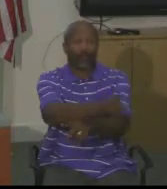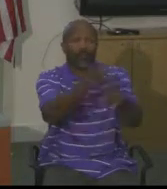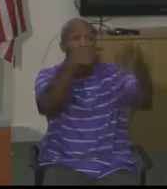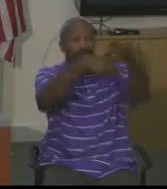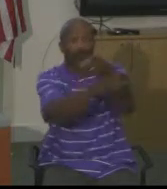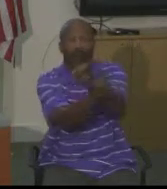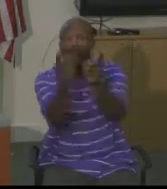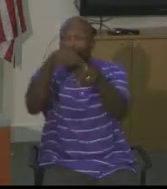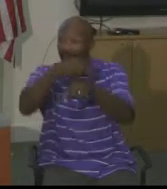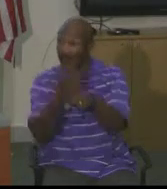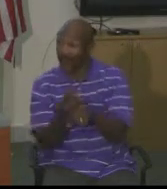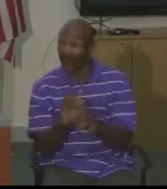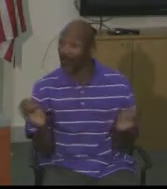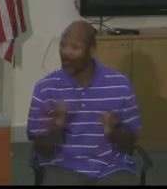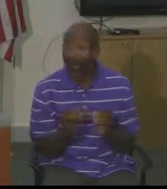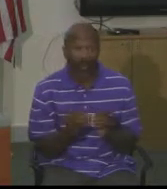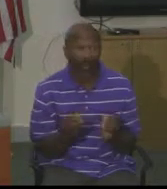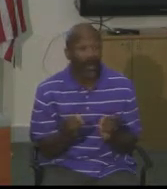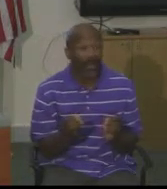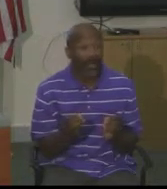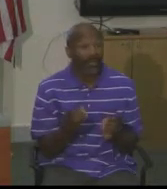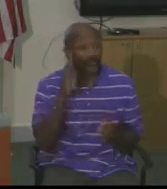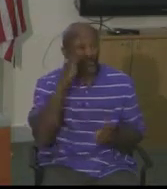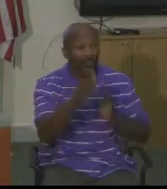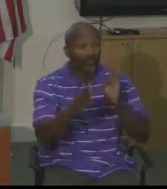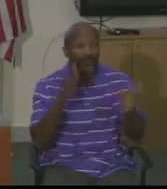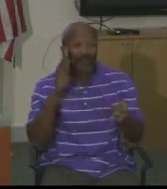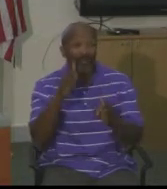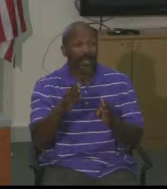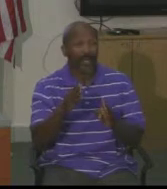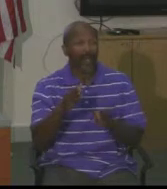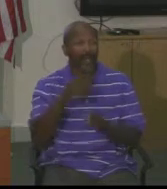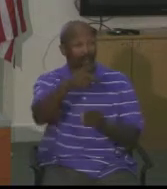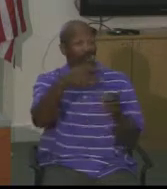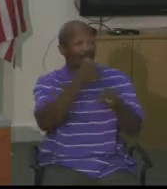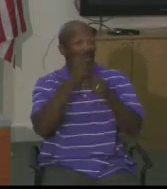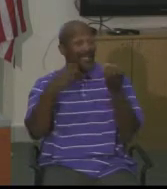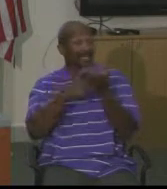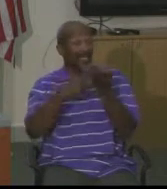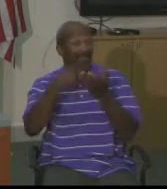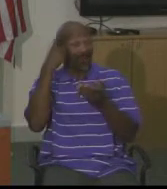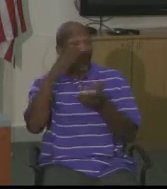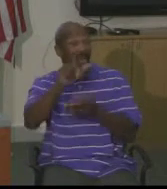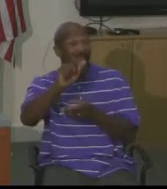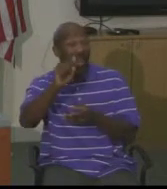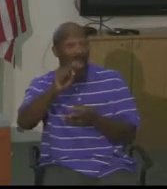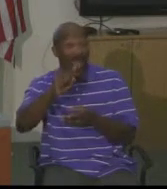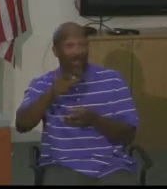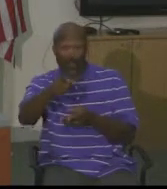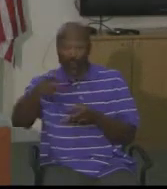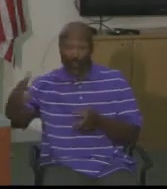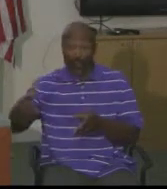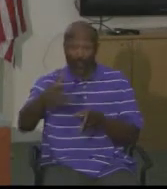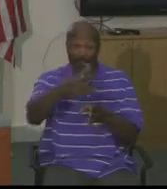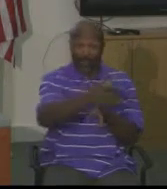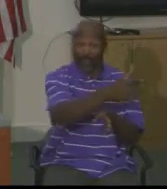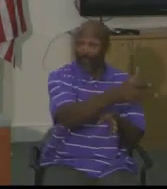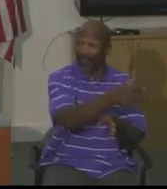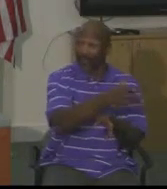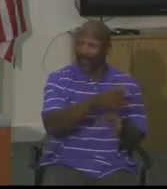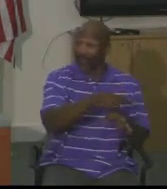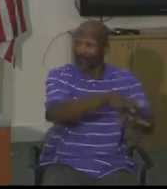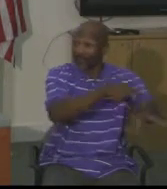get a ticket if you actually try to move from the normal lane into the express lane, except at very